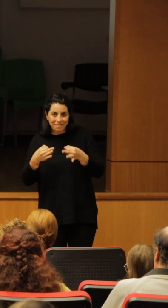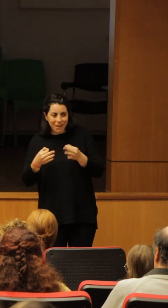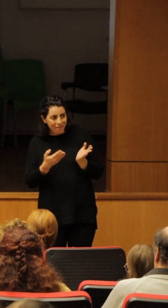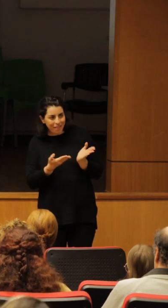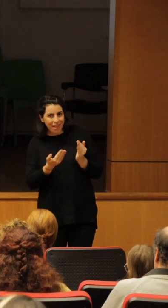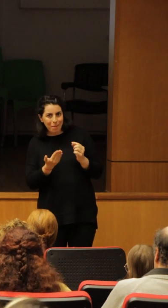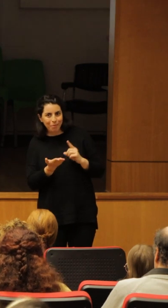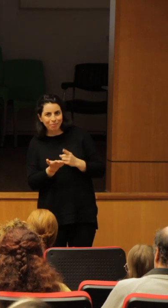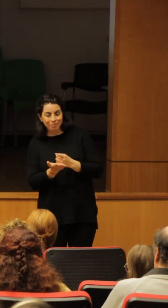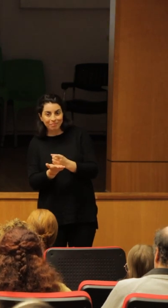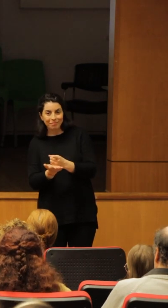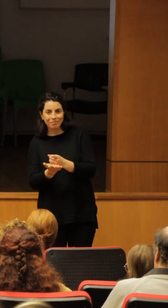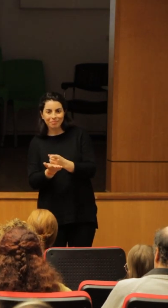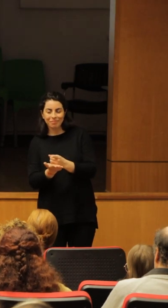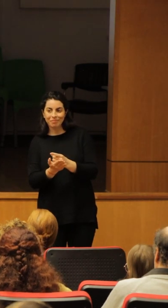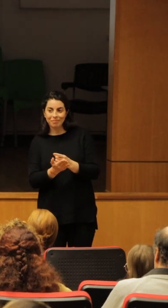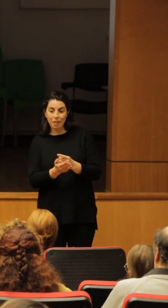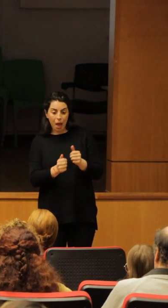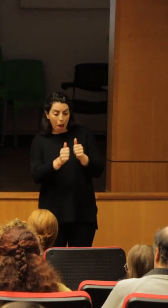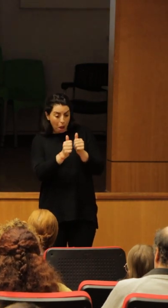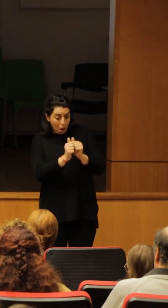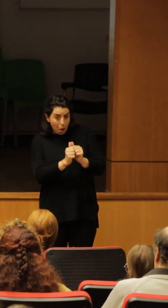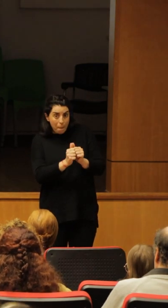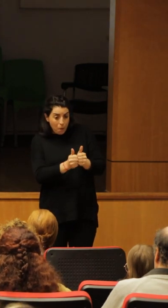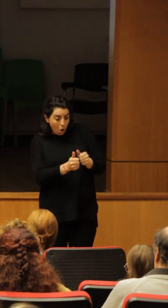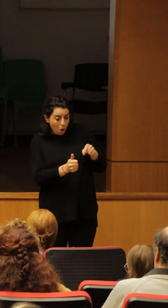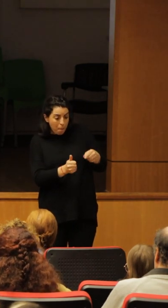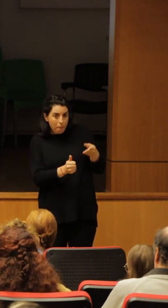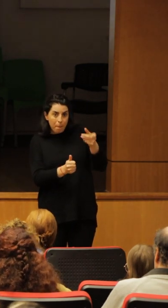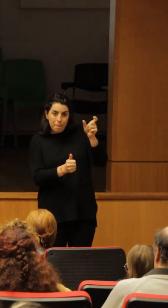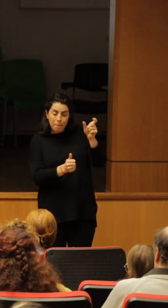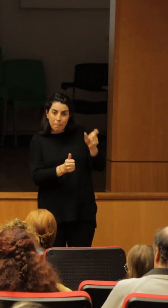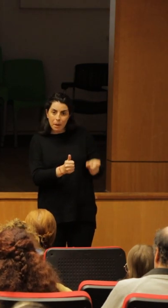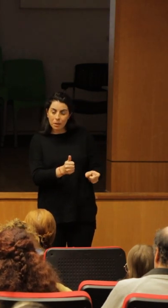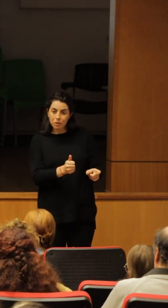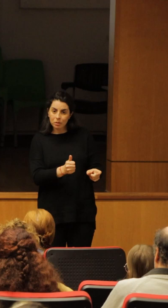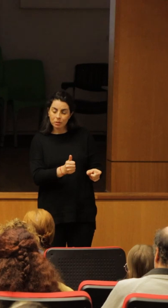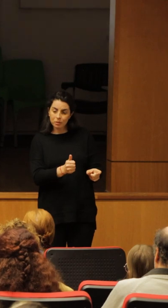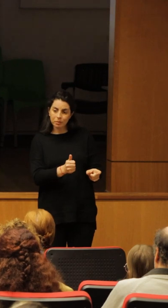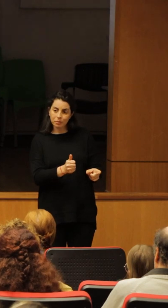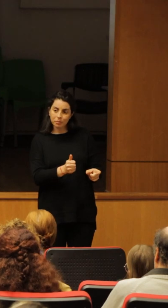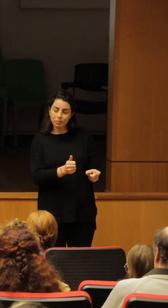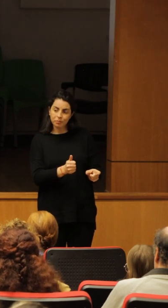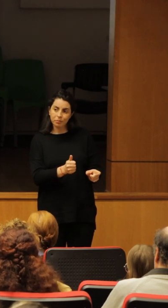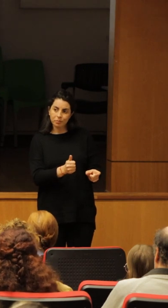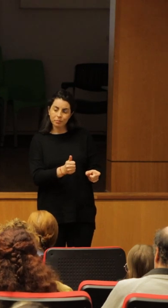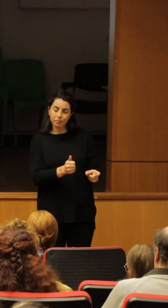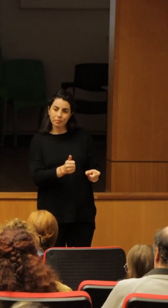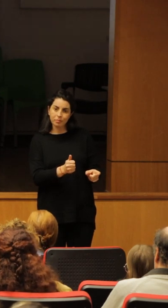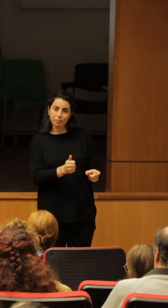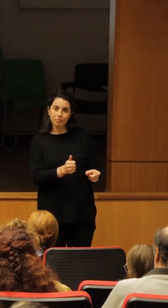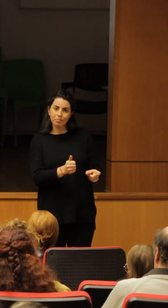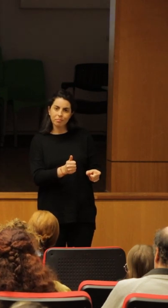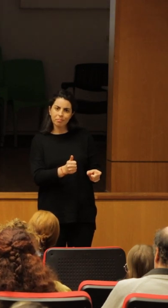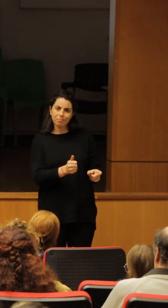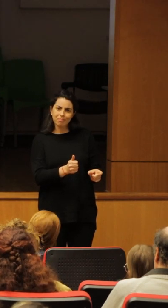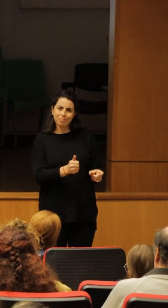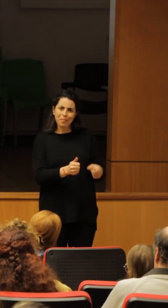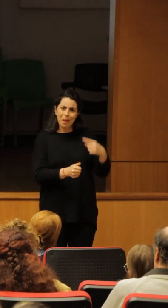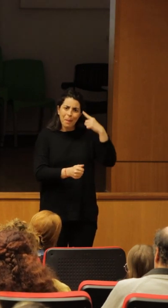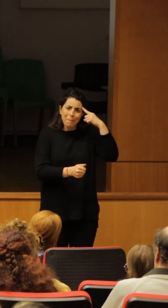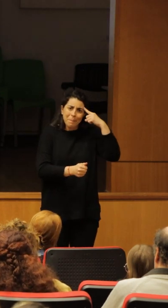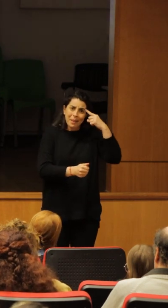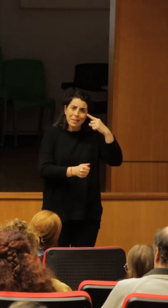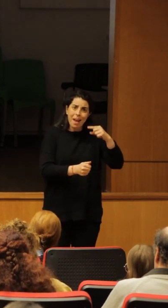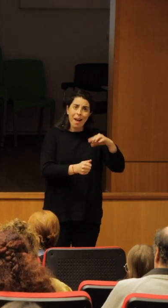then the partner. Pero el compañero o la compañera. Is living life as it is, as if it is a book. Vive la vida como un